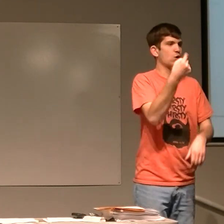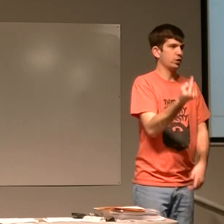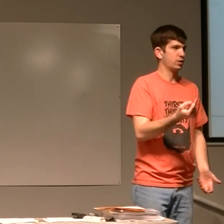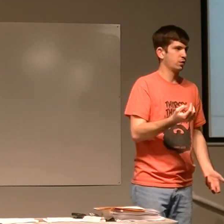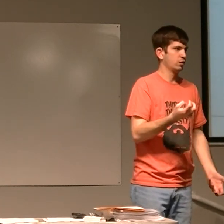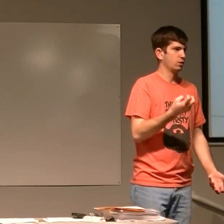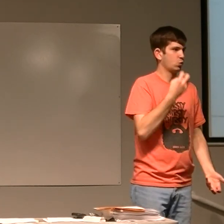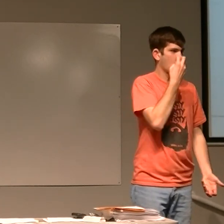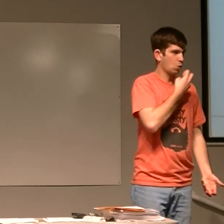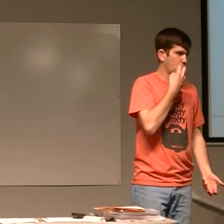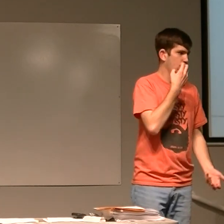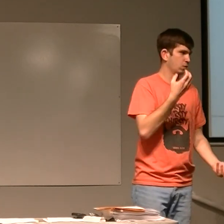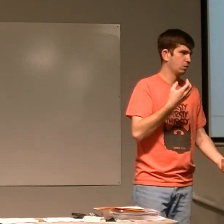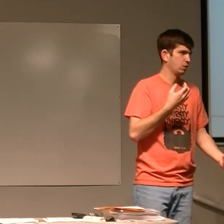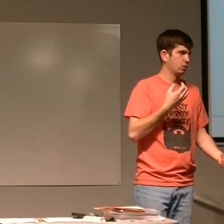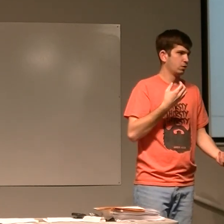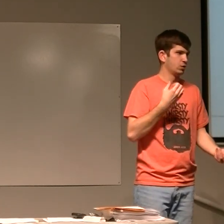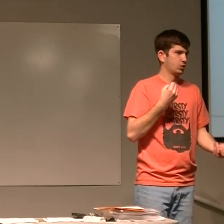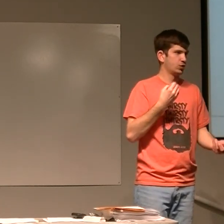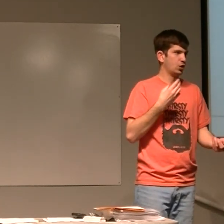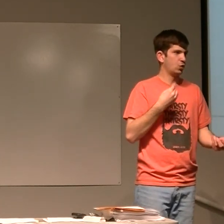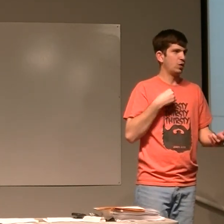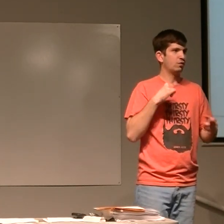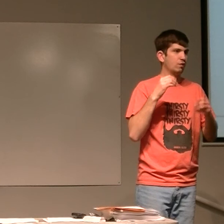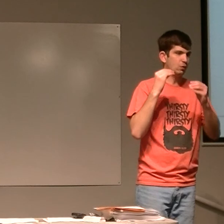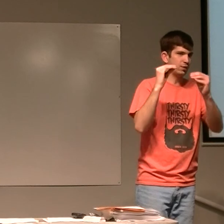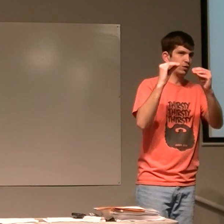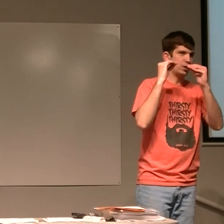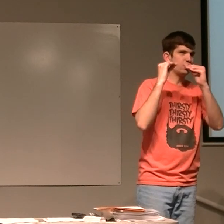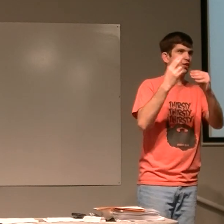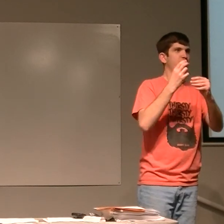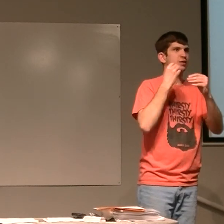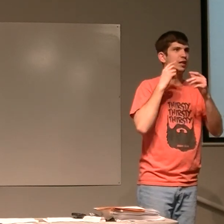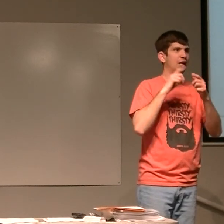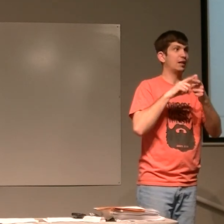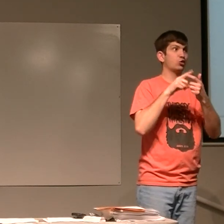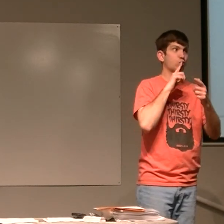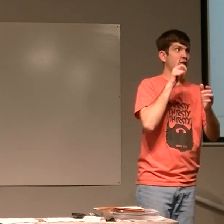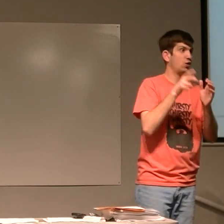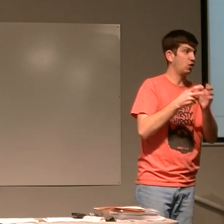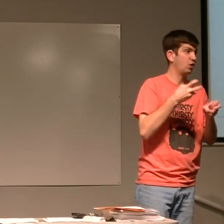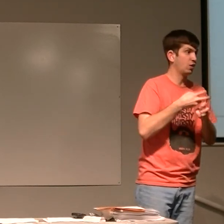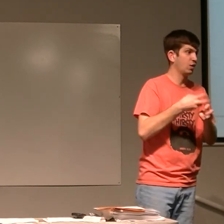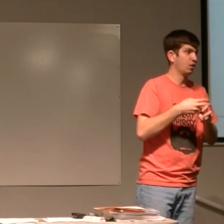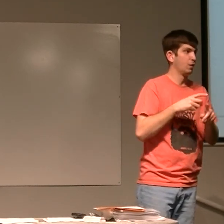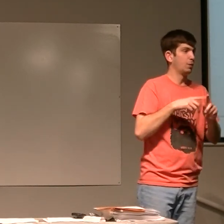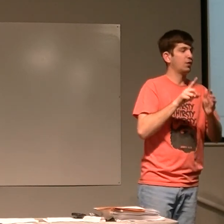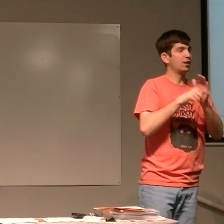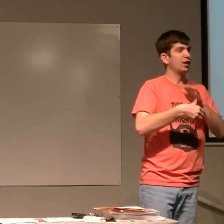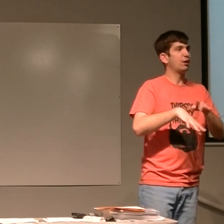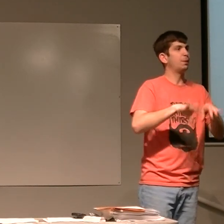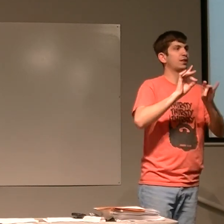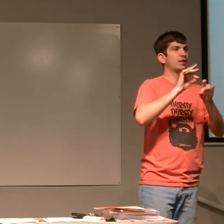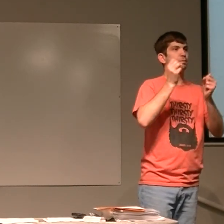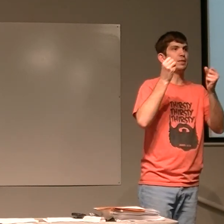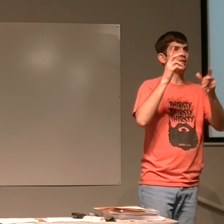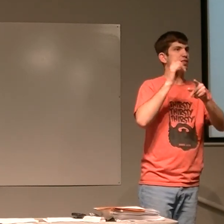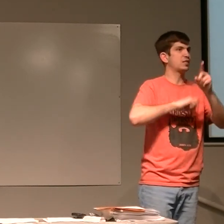only, or oral. So they would teach us, and it's really hard. Then later I picked up many of the